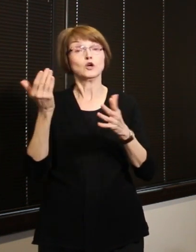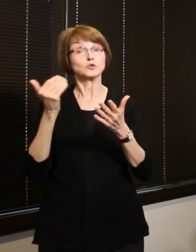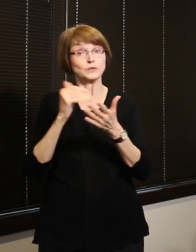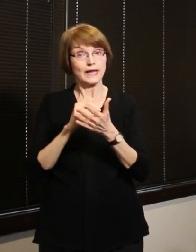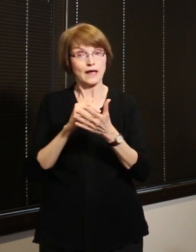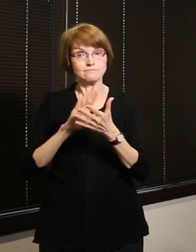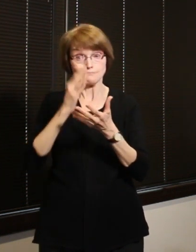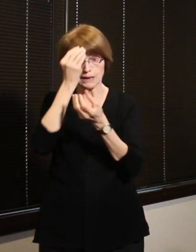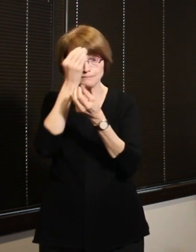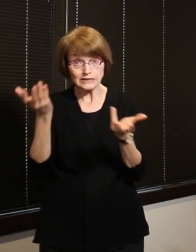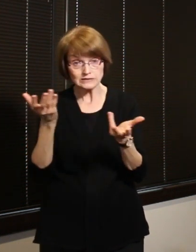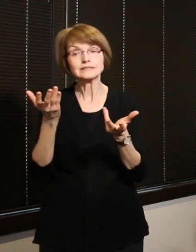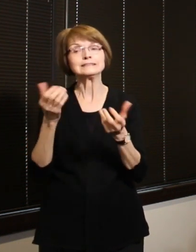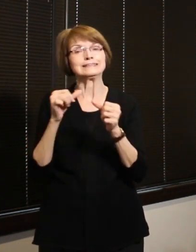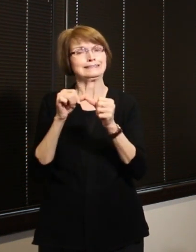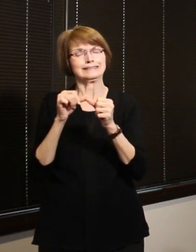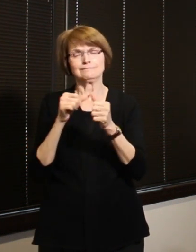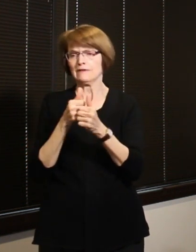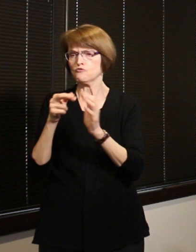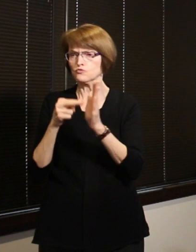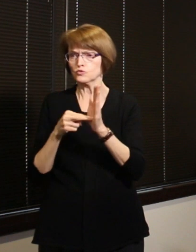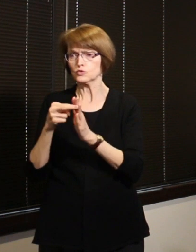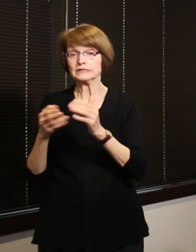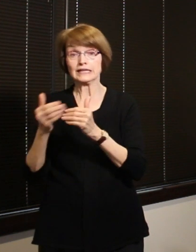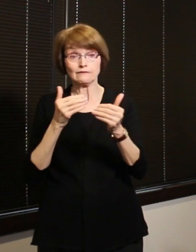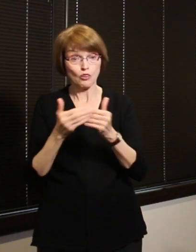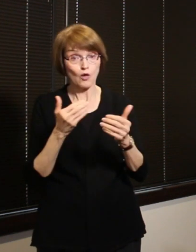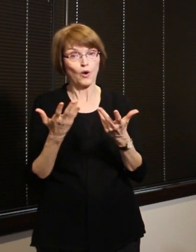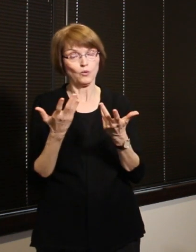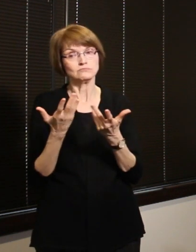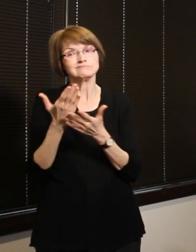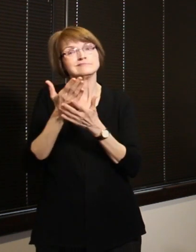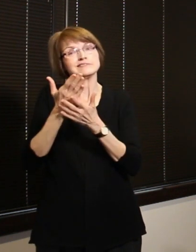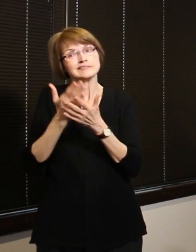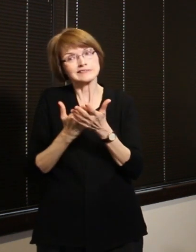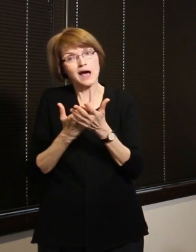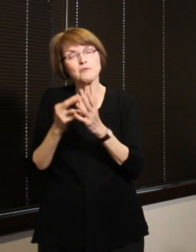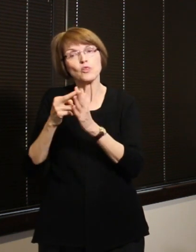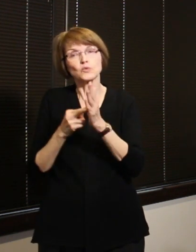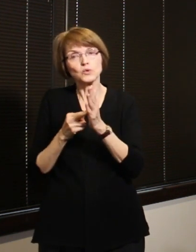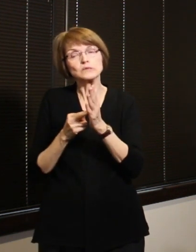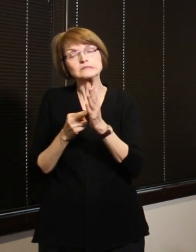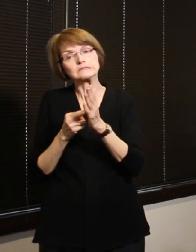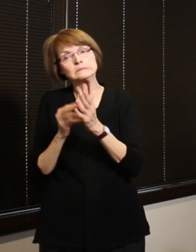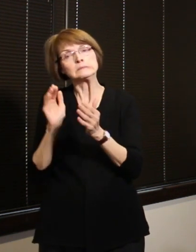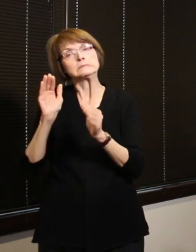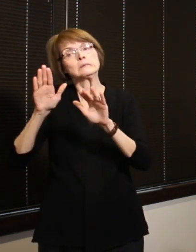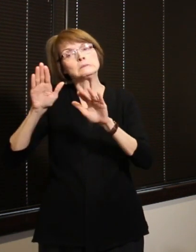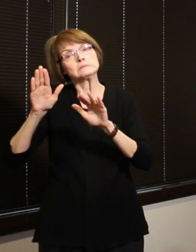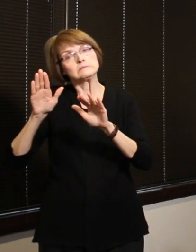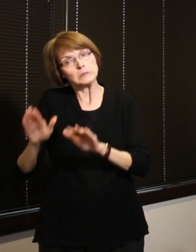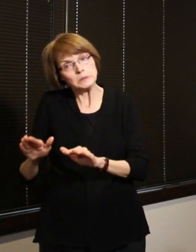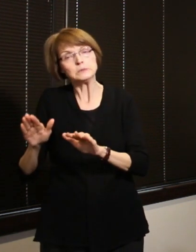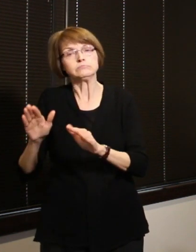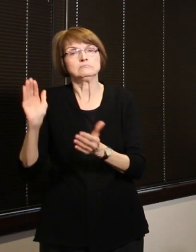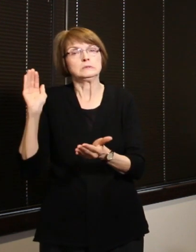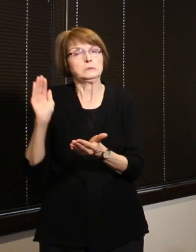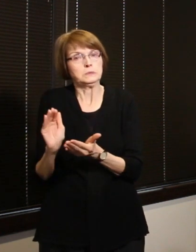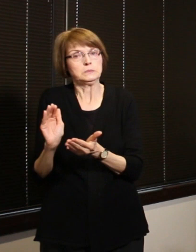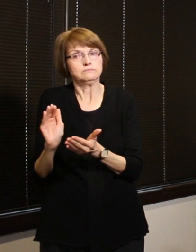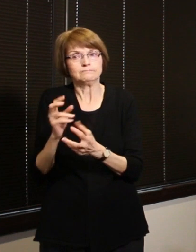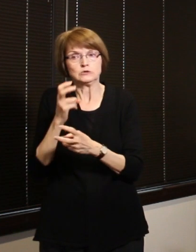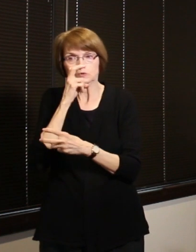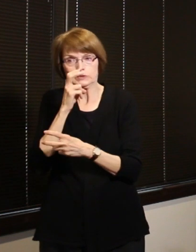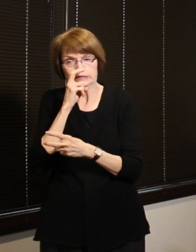keep doing what we're doing even as we begin to relax some of those rules. So let me go ahead and start with our